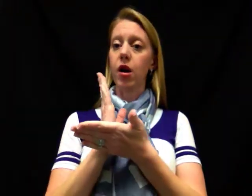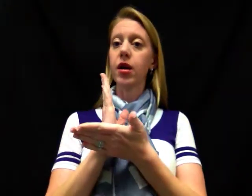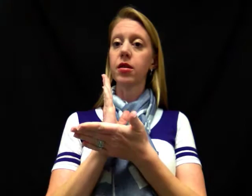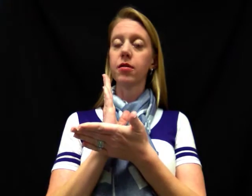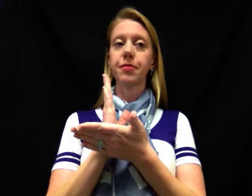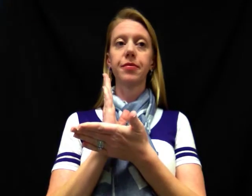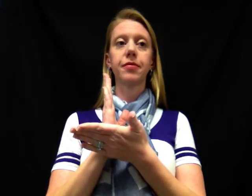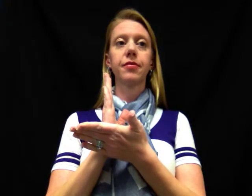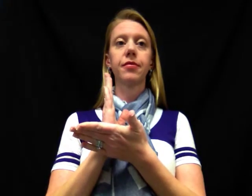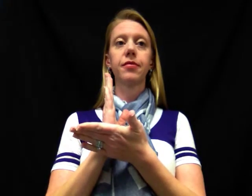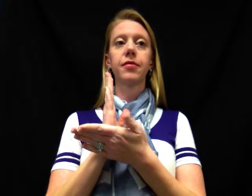right.